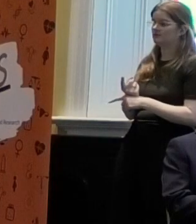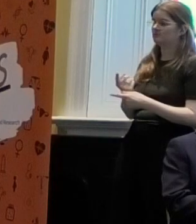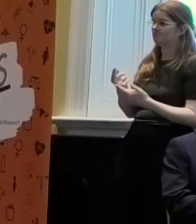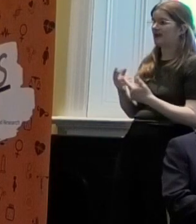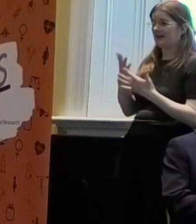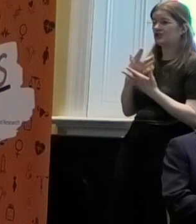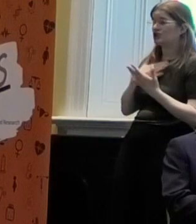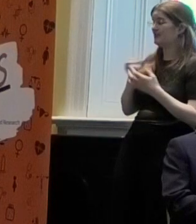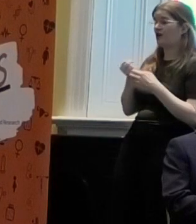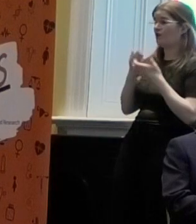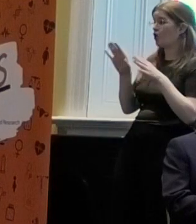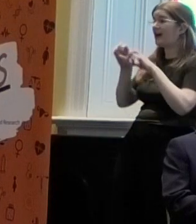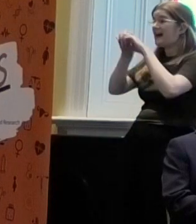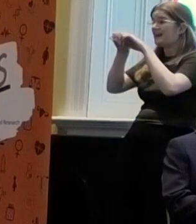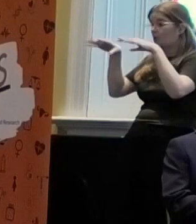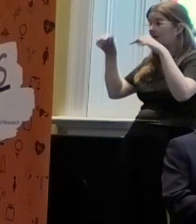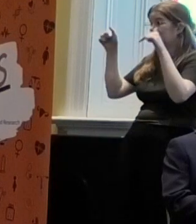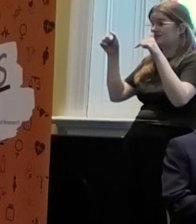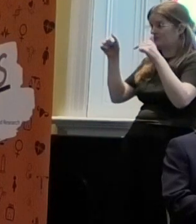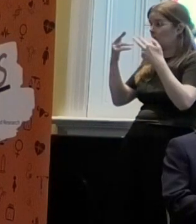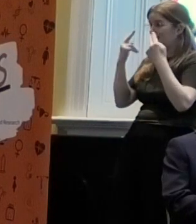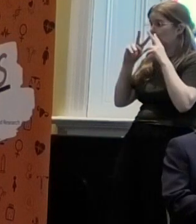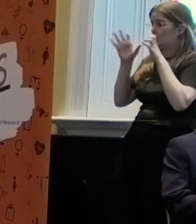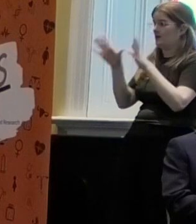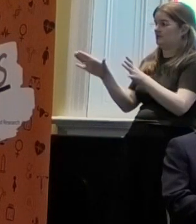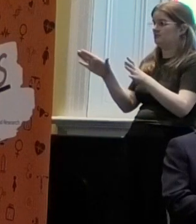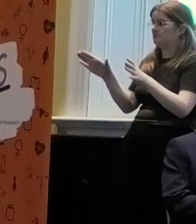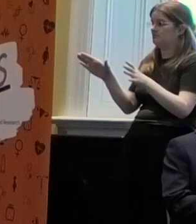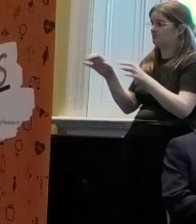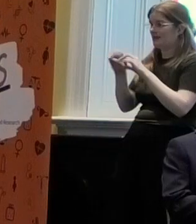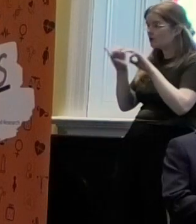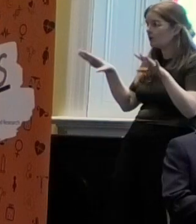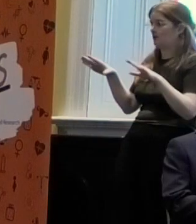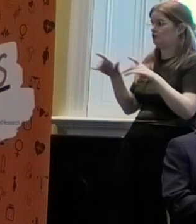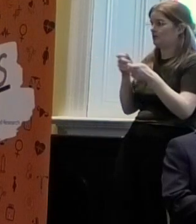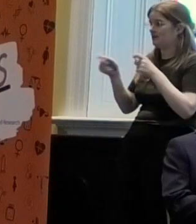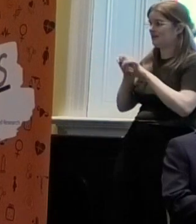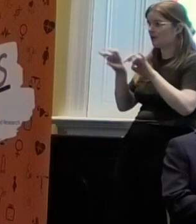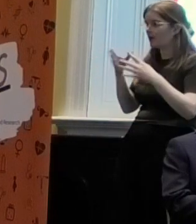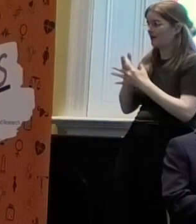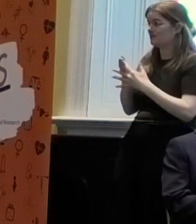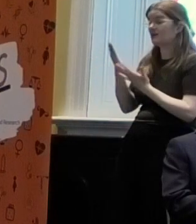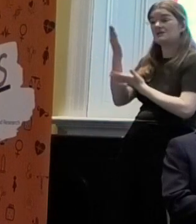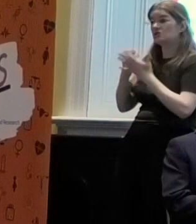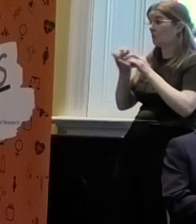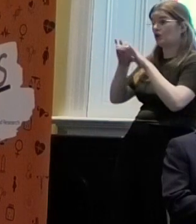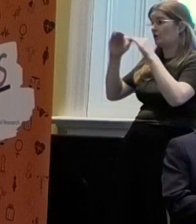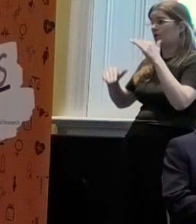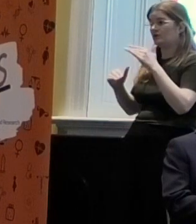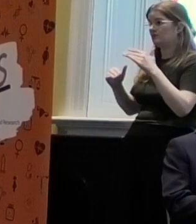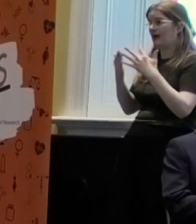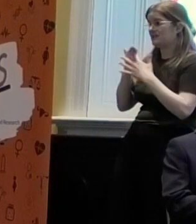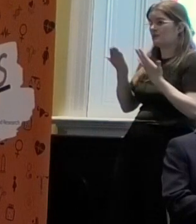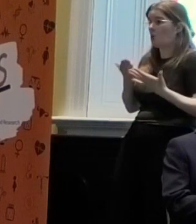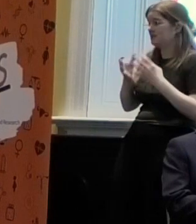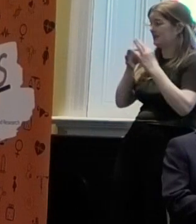it's equity. I think through the prism of equity is what you need to look at. And, you know, some of the inequity we have now is,